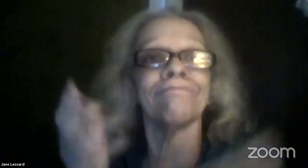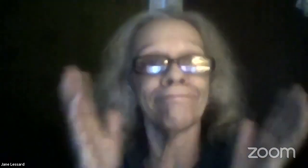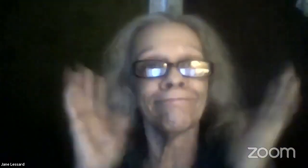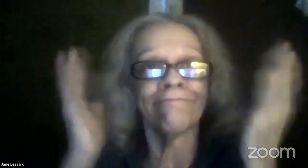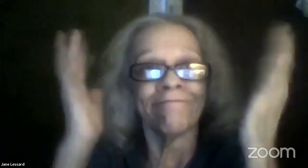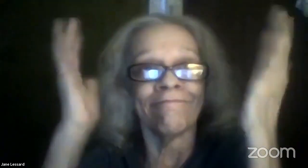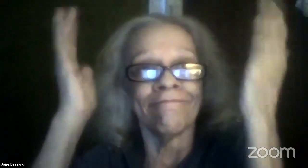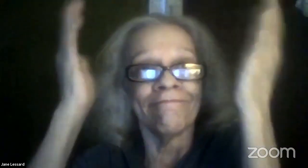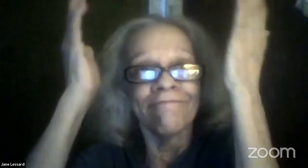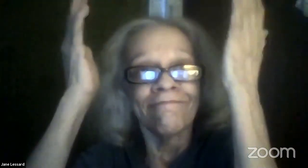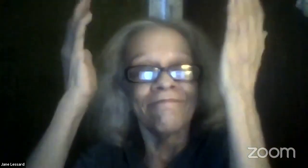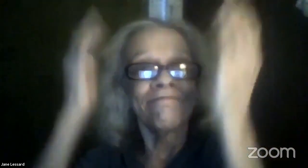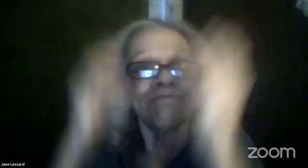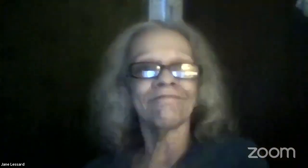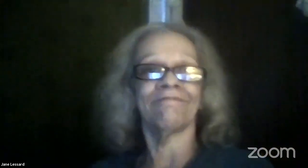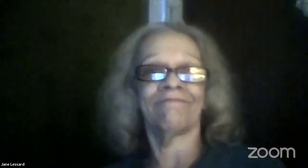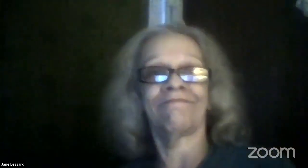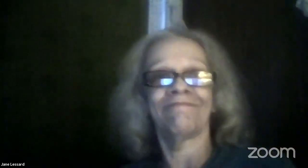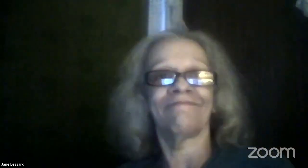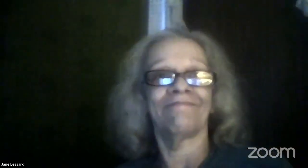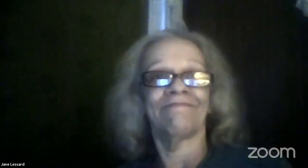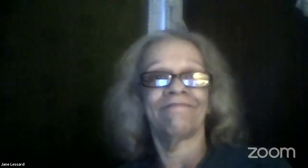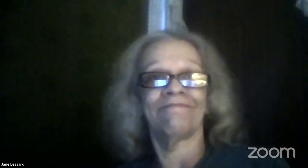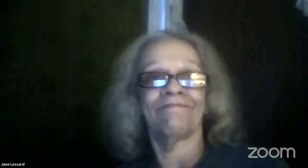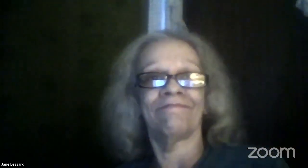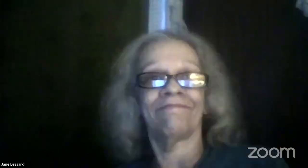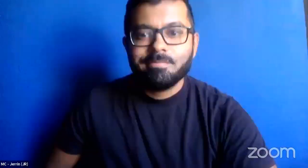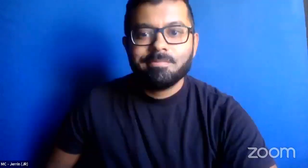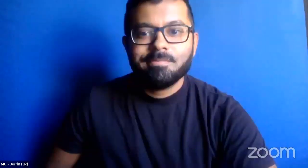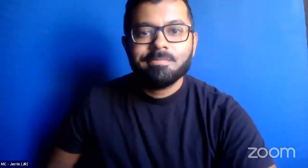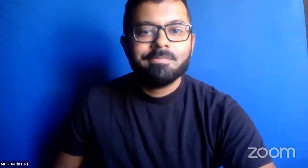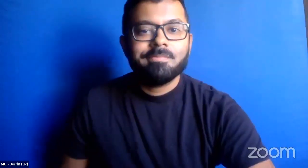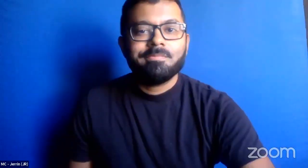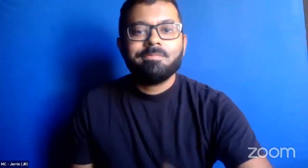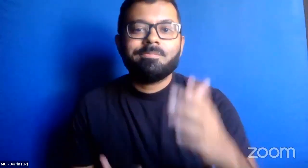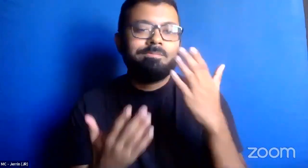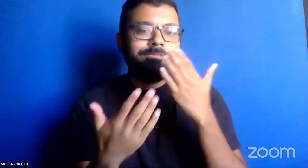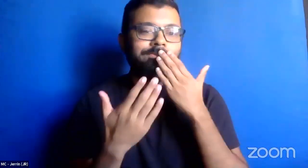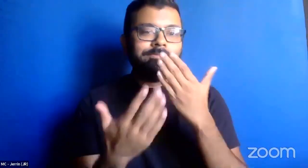support, even with what's going on. So a big hooray for the entire agency.